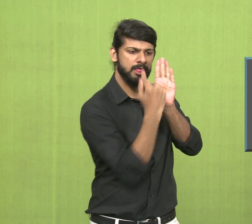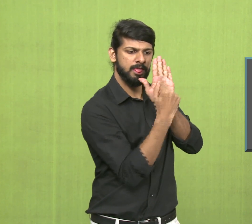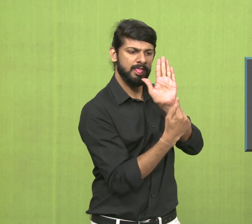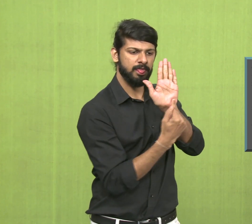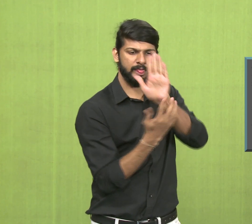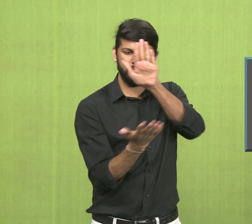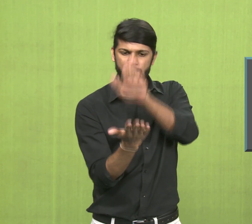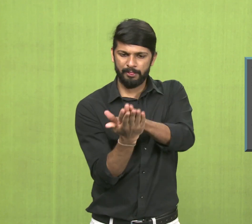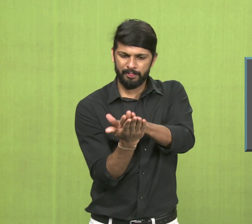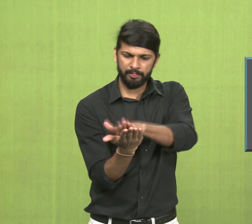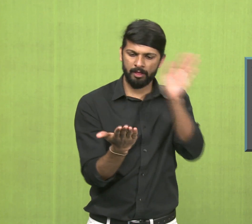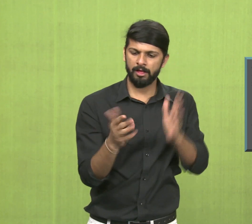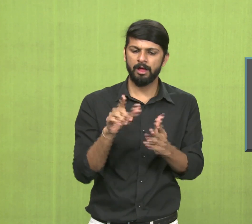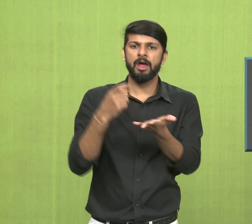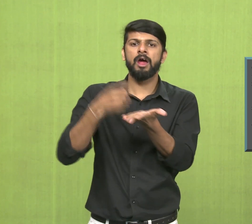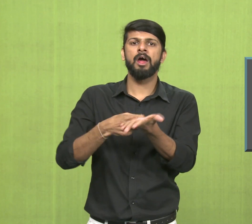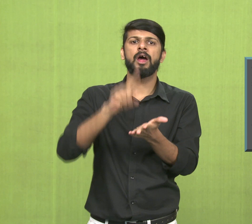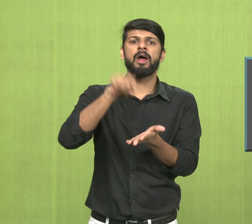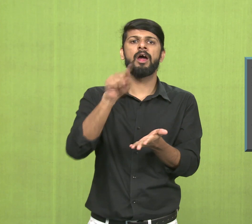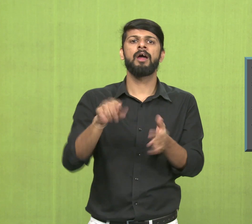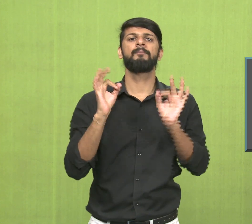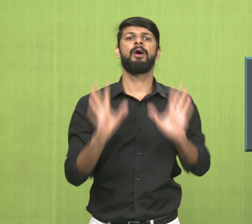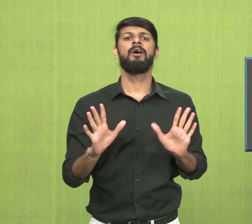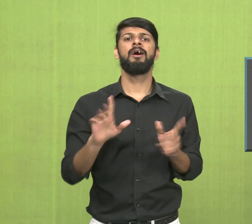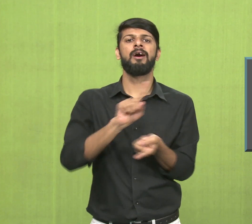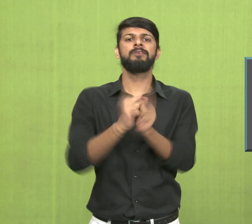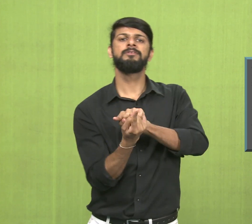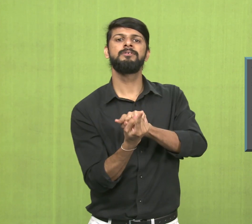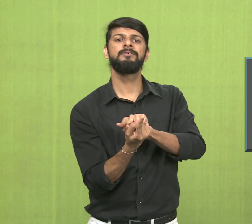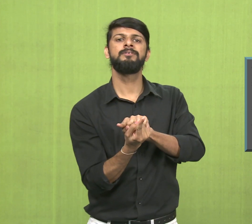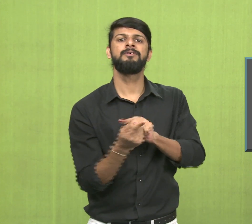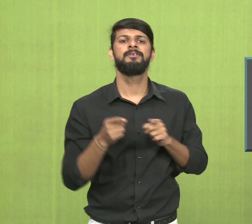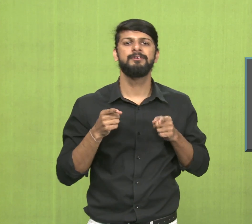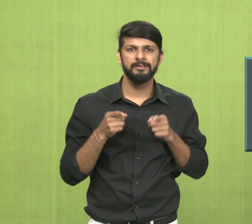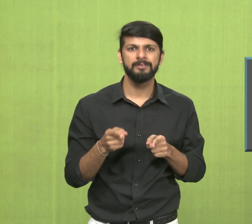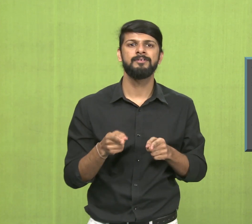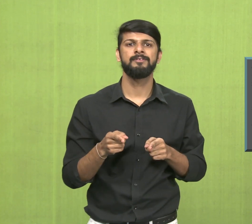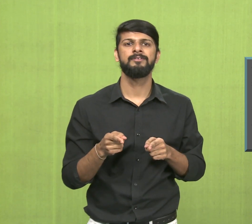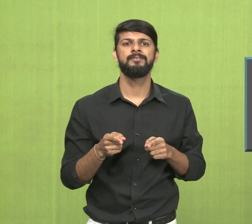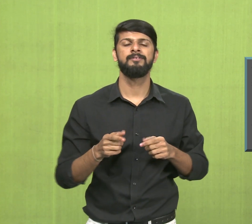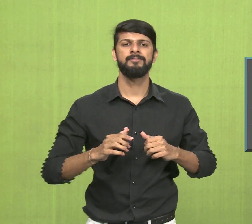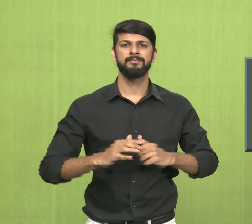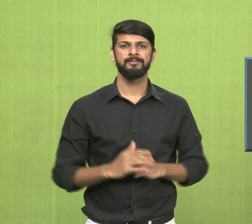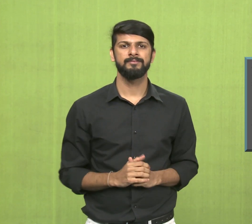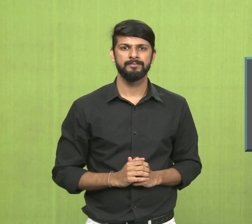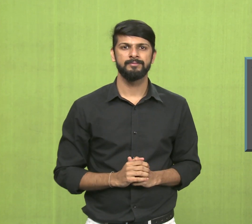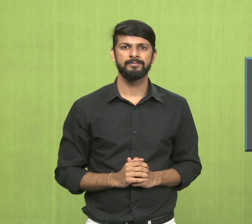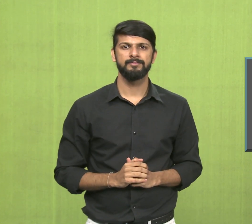time of making the print, the reverse form will come out. But if you carve the reverse image, when you print it, it will come out